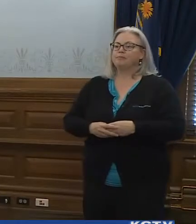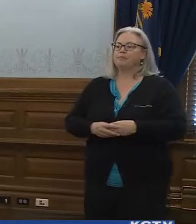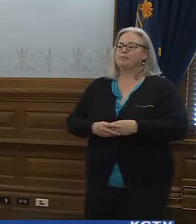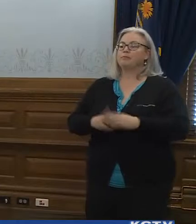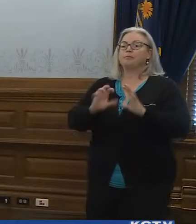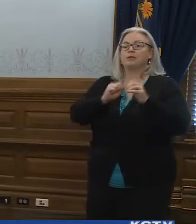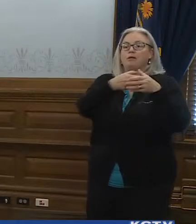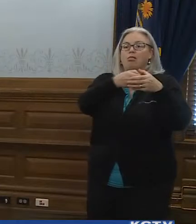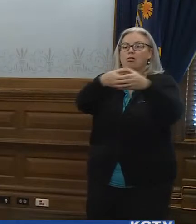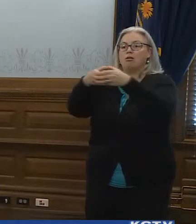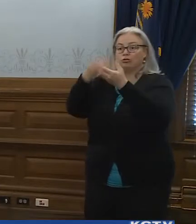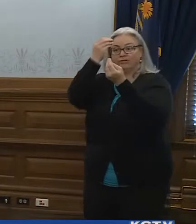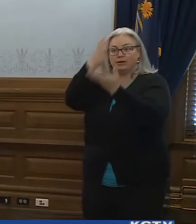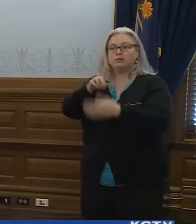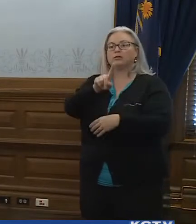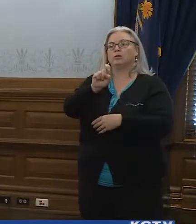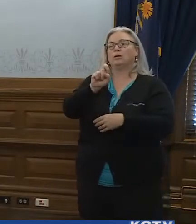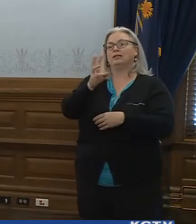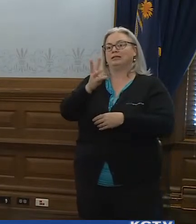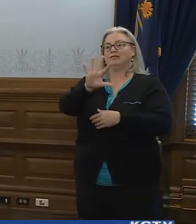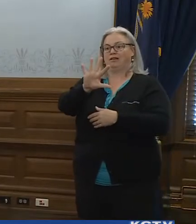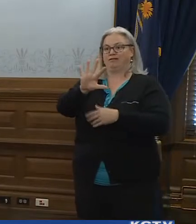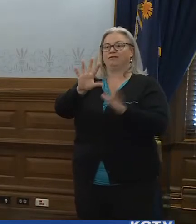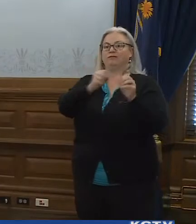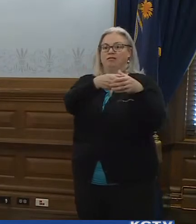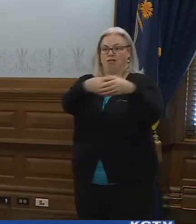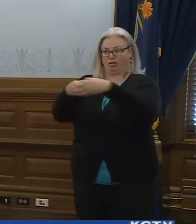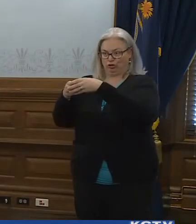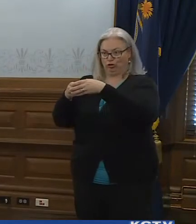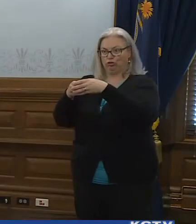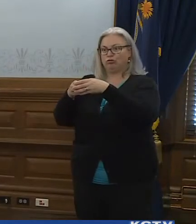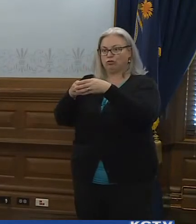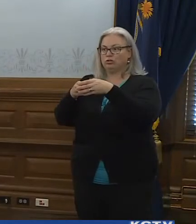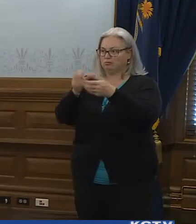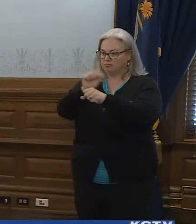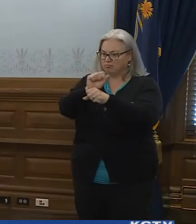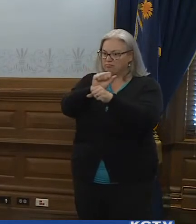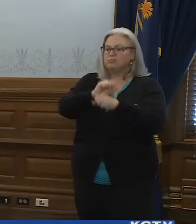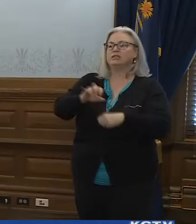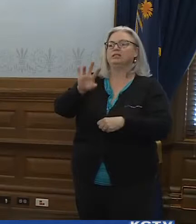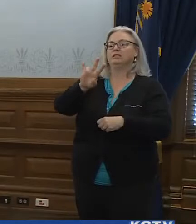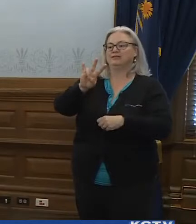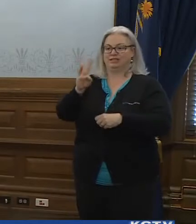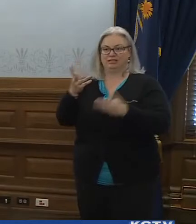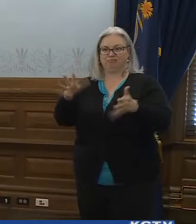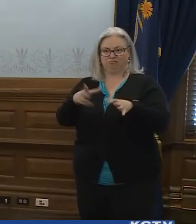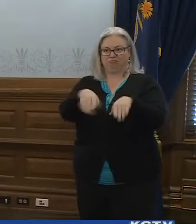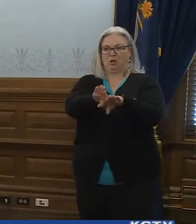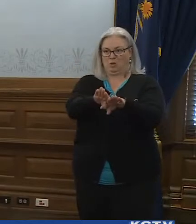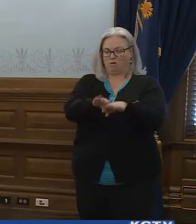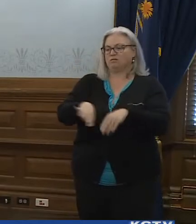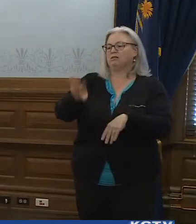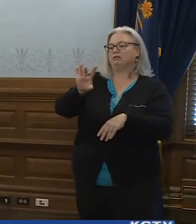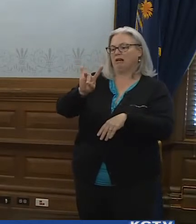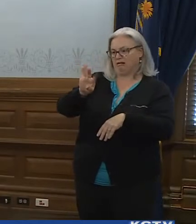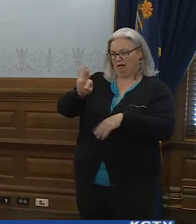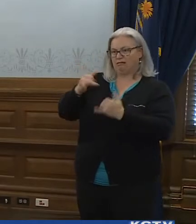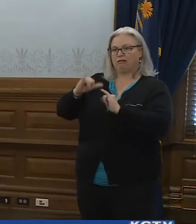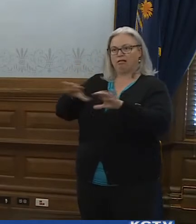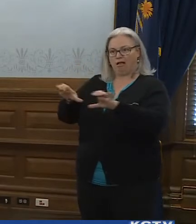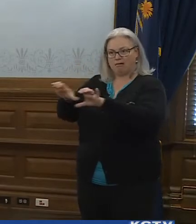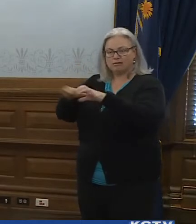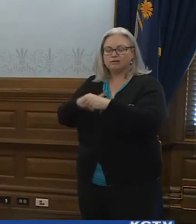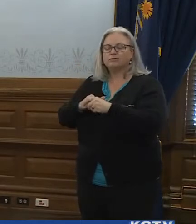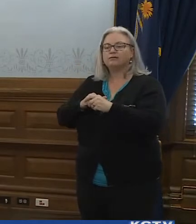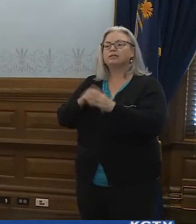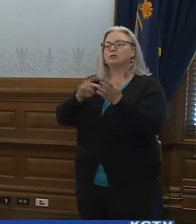The cluster information, we have 165 clusters that we've worked. 76 are closed now and 89 are active,